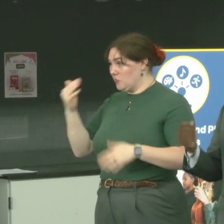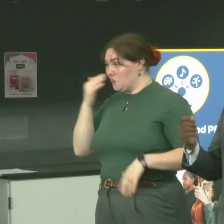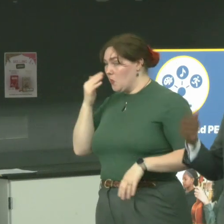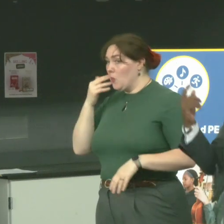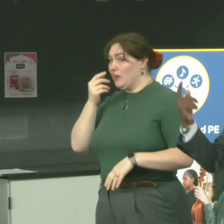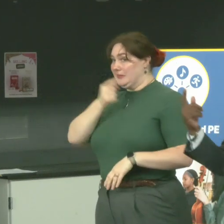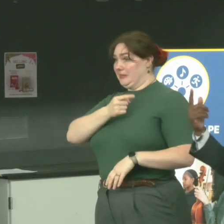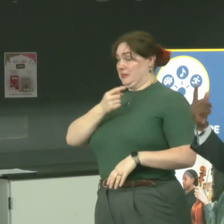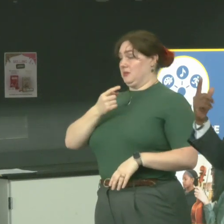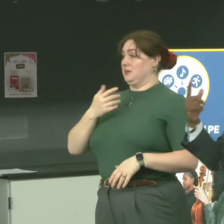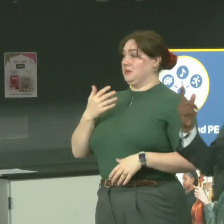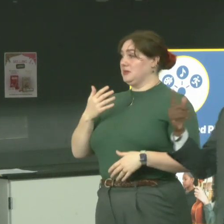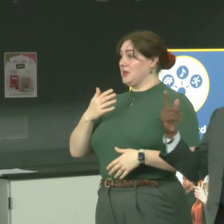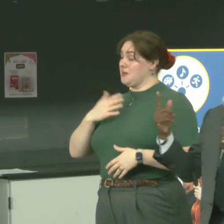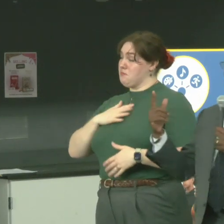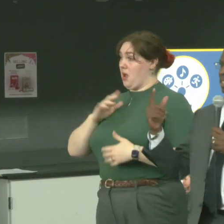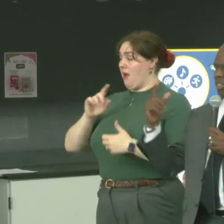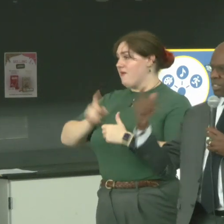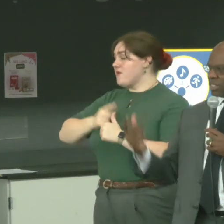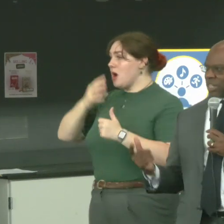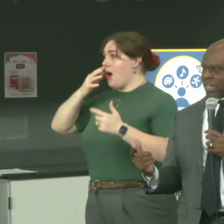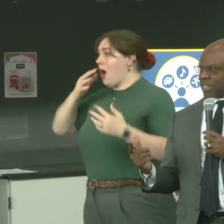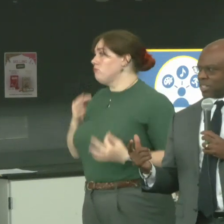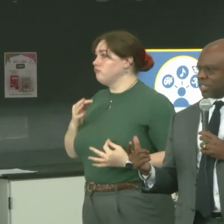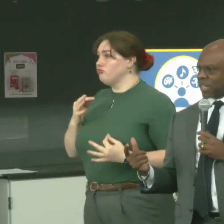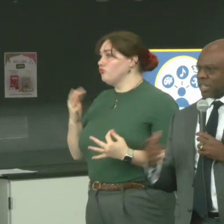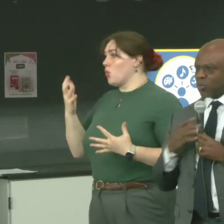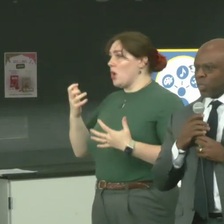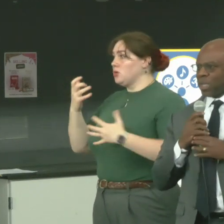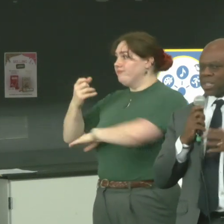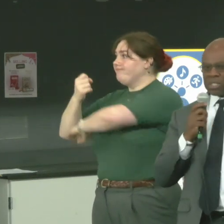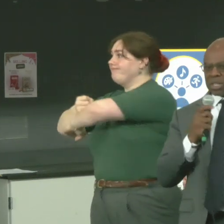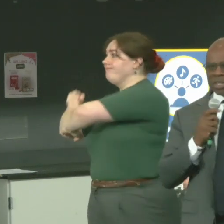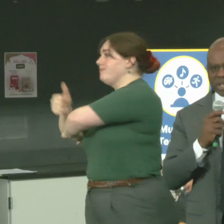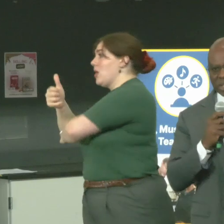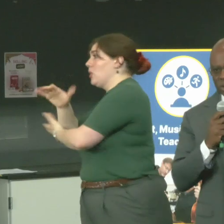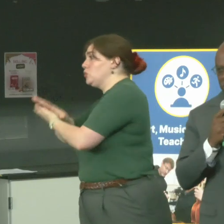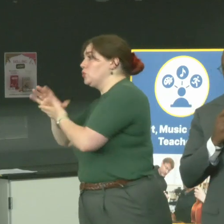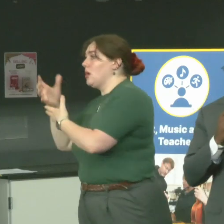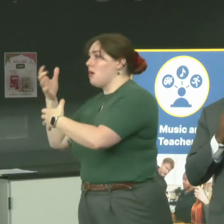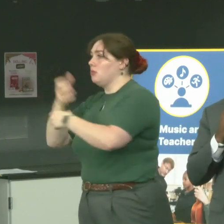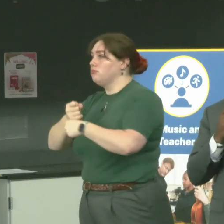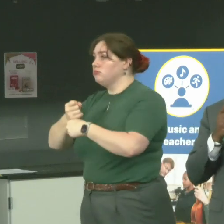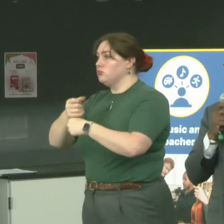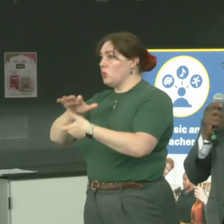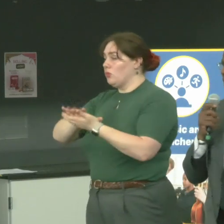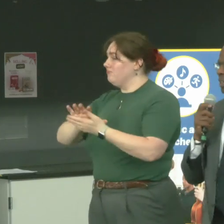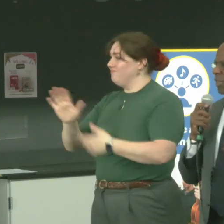wouldn't be my first choice to decide to look at consolidating schools.